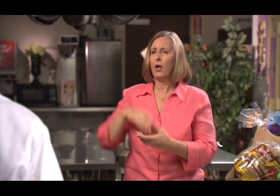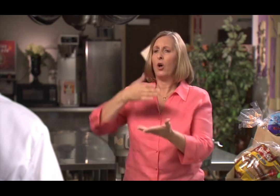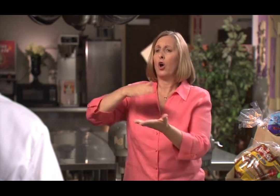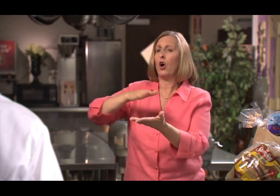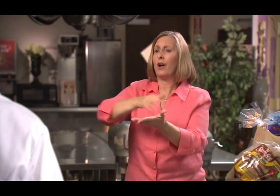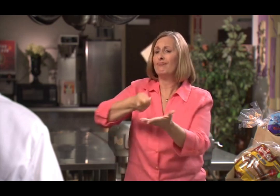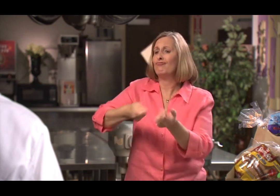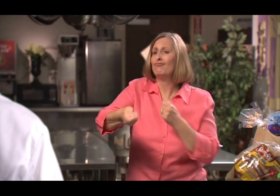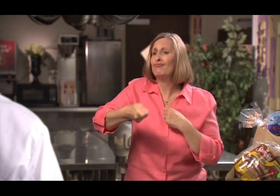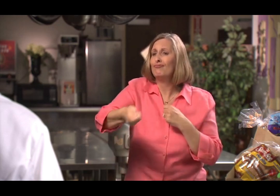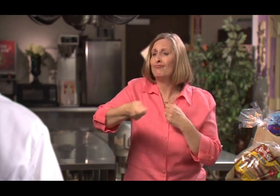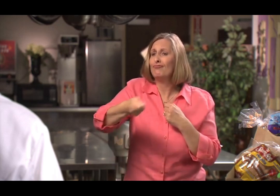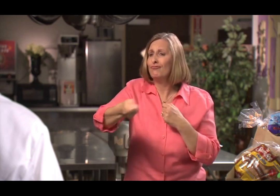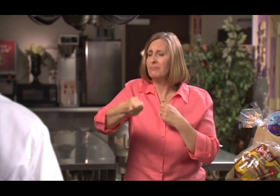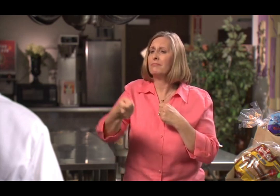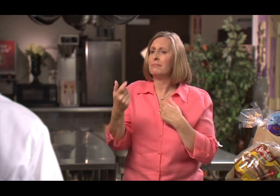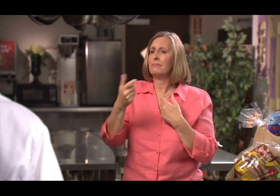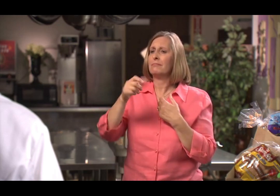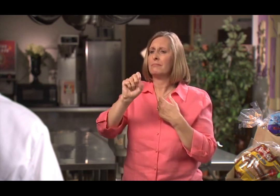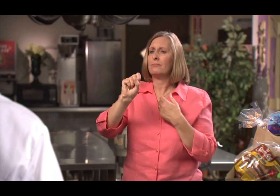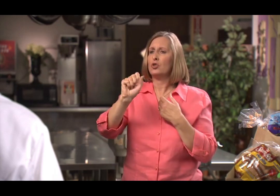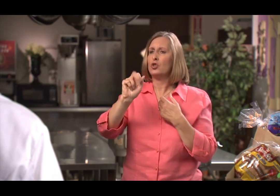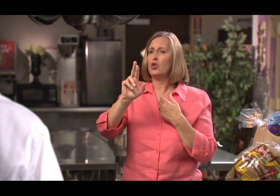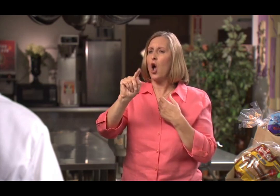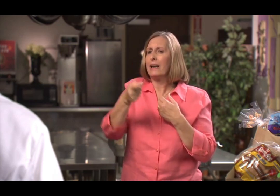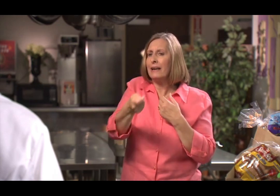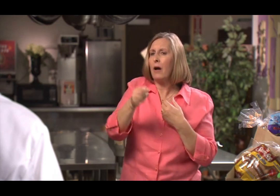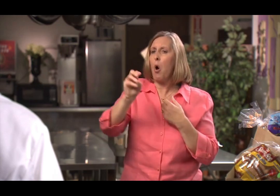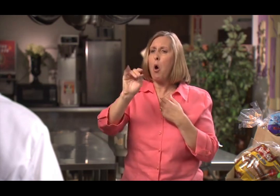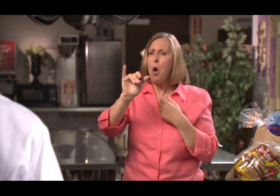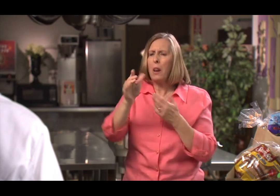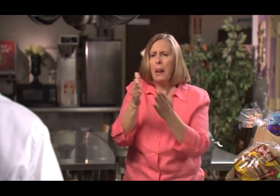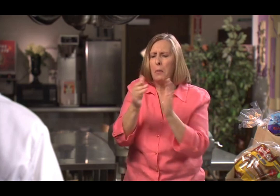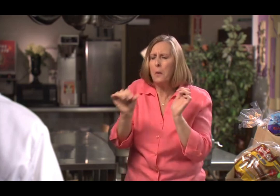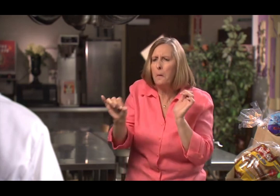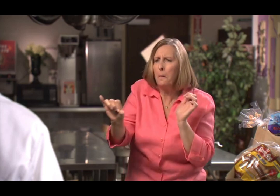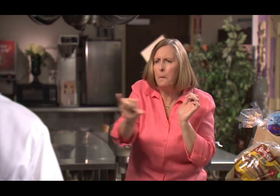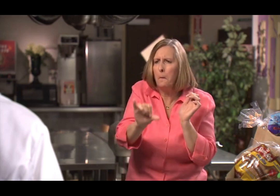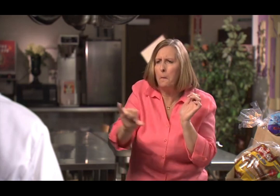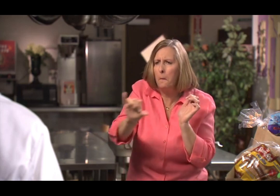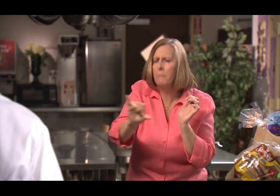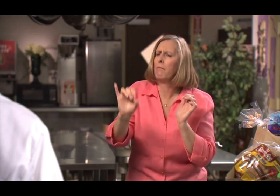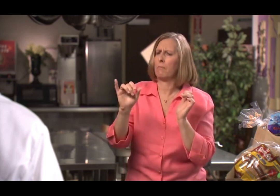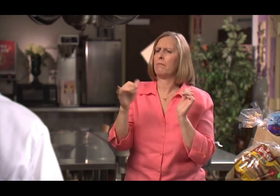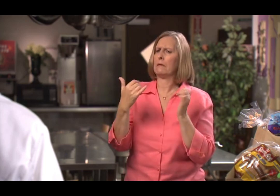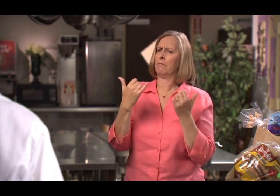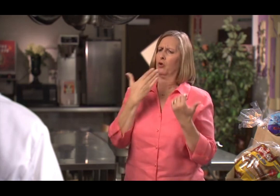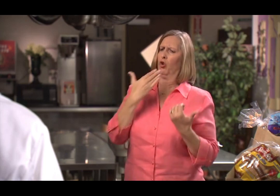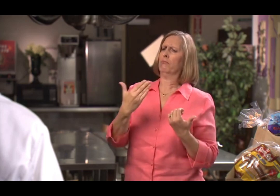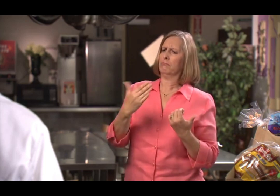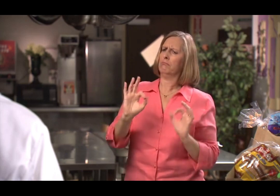Sautéing with a small amount of oil is a more reasonable cooking method.